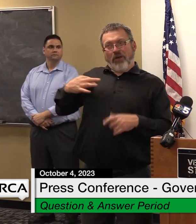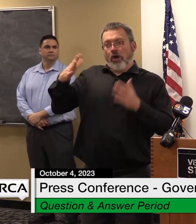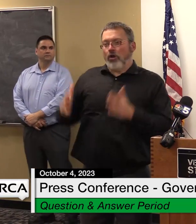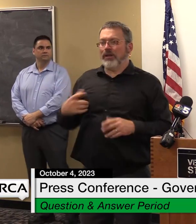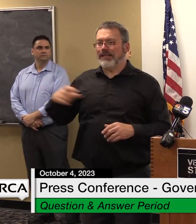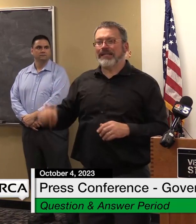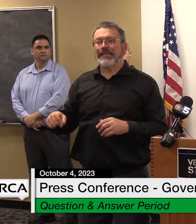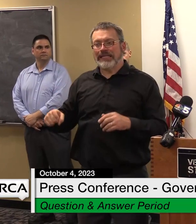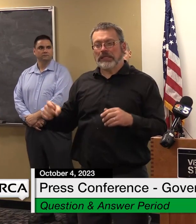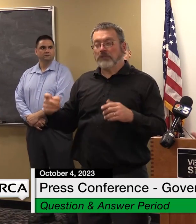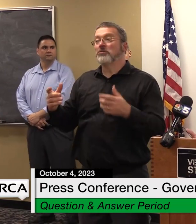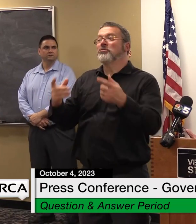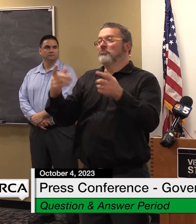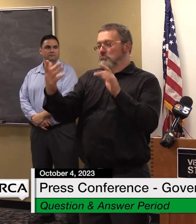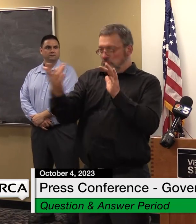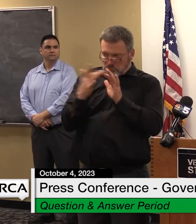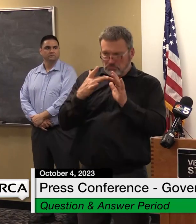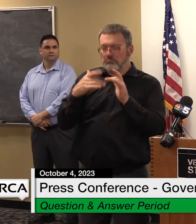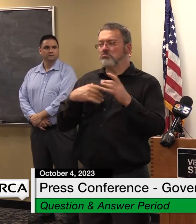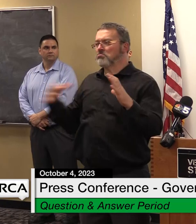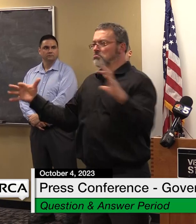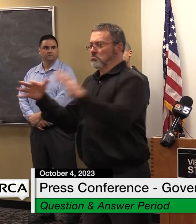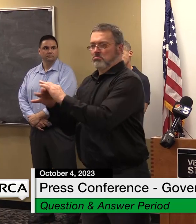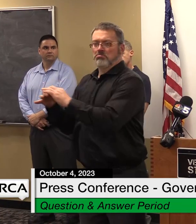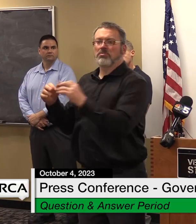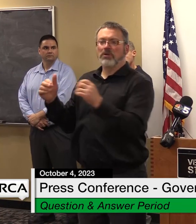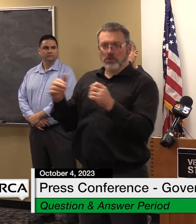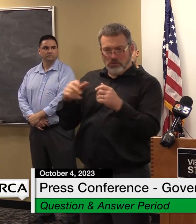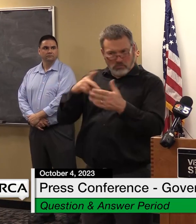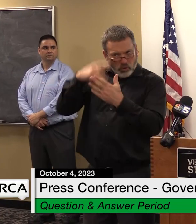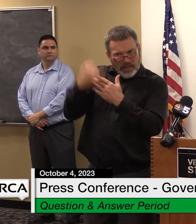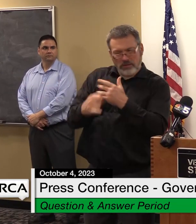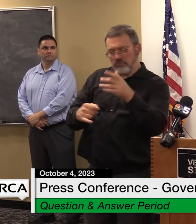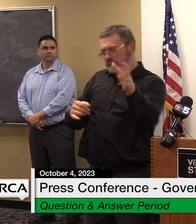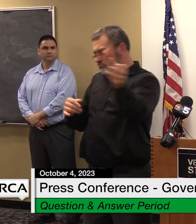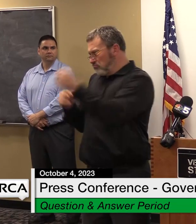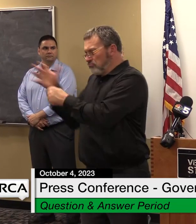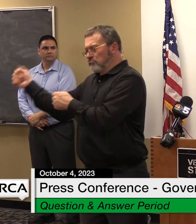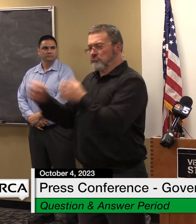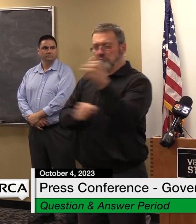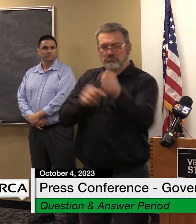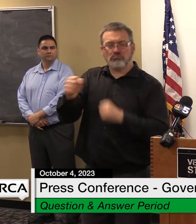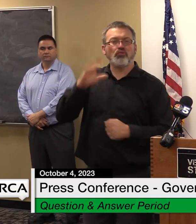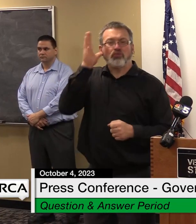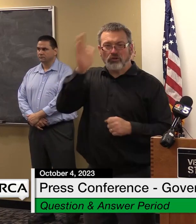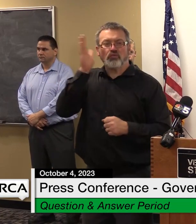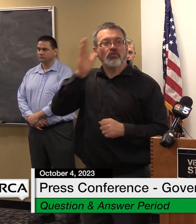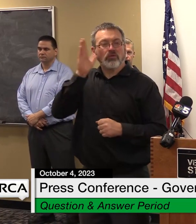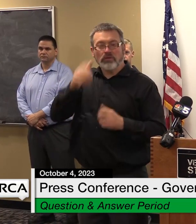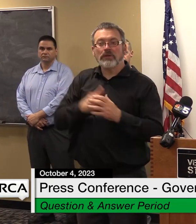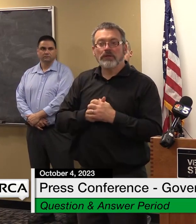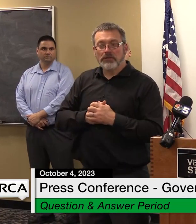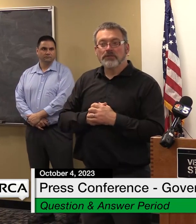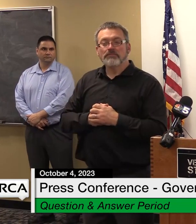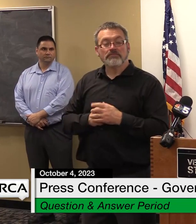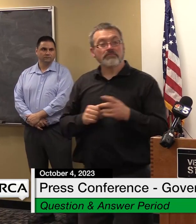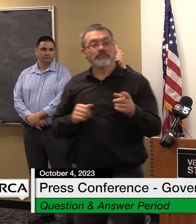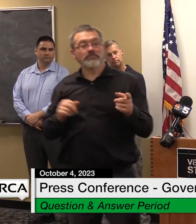together and help one another out, one community to another.